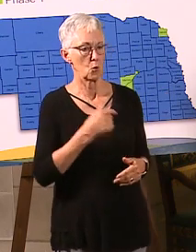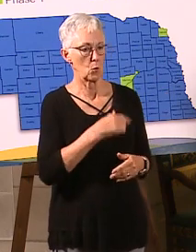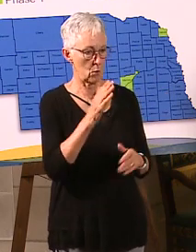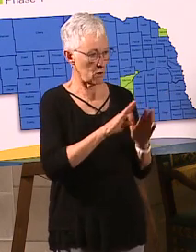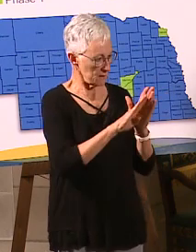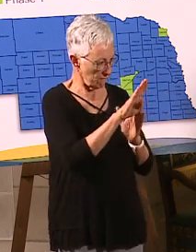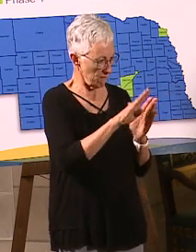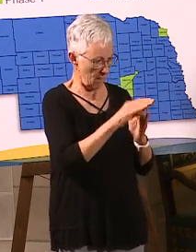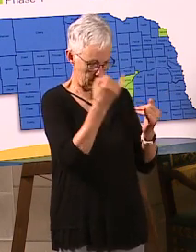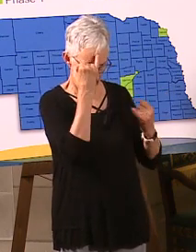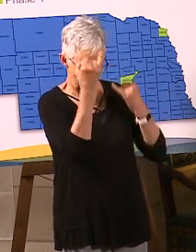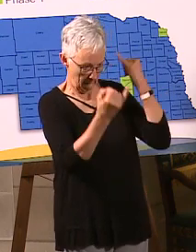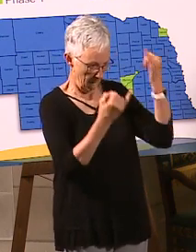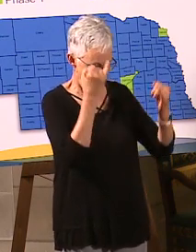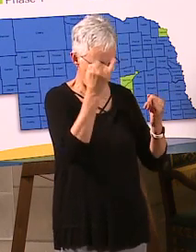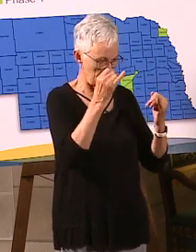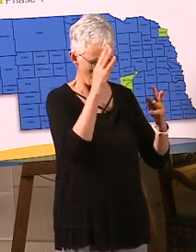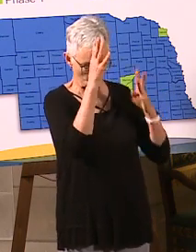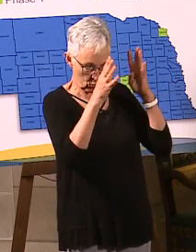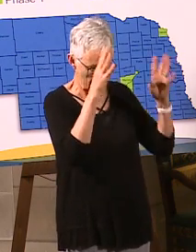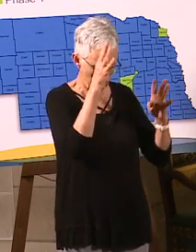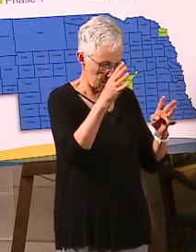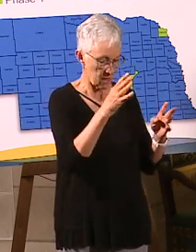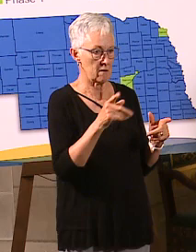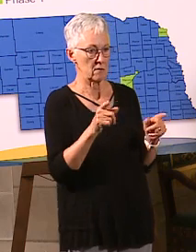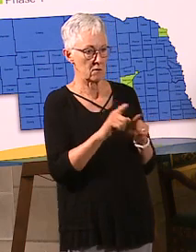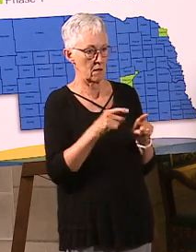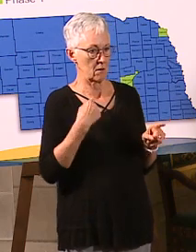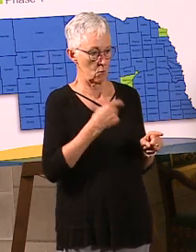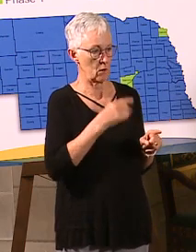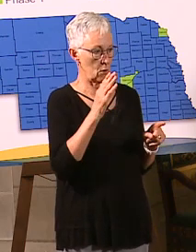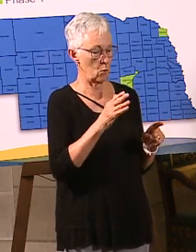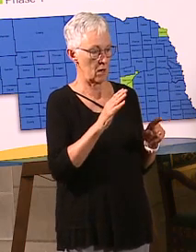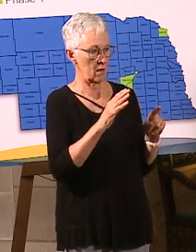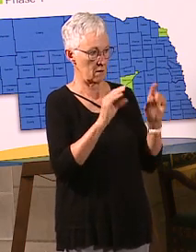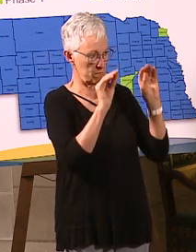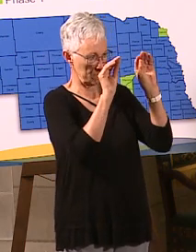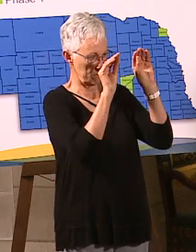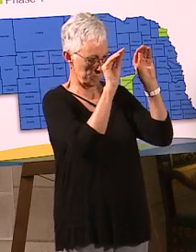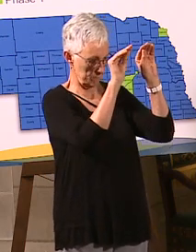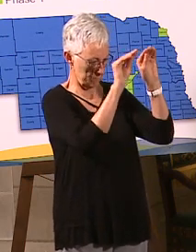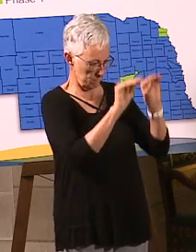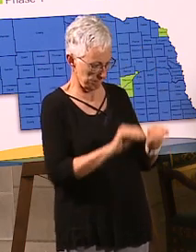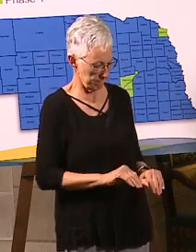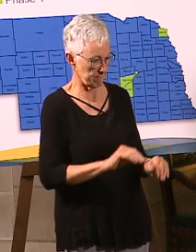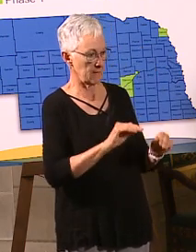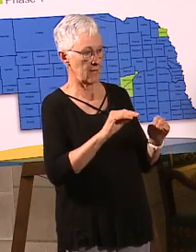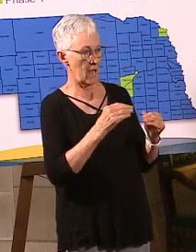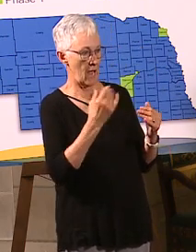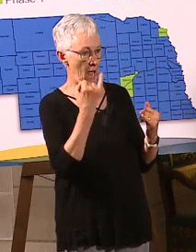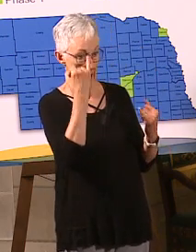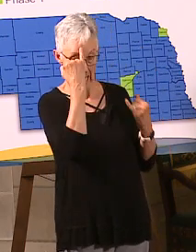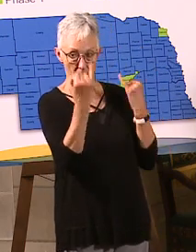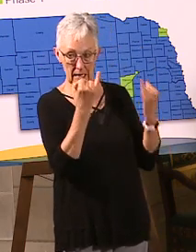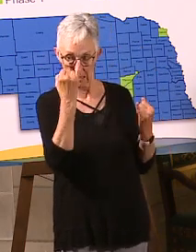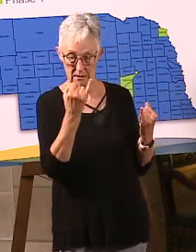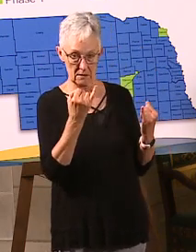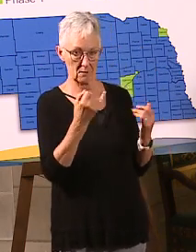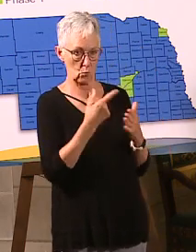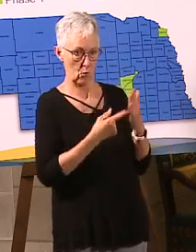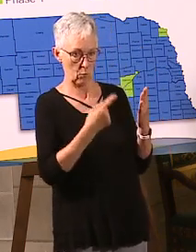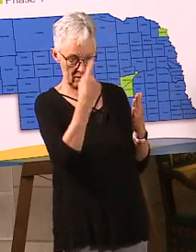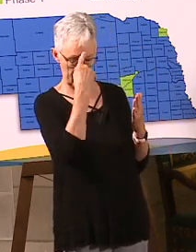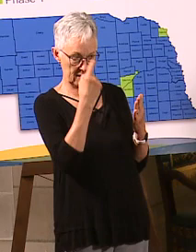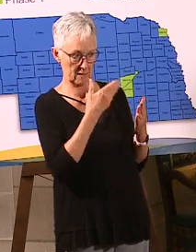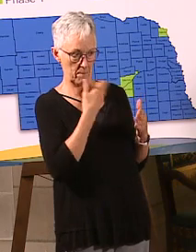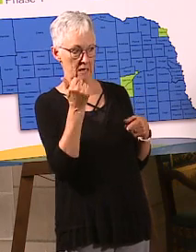summer learning, we'll place more guidance there next week, and we'll start to build that guidance document those guidance documents out, allowing